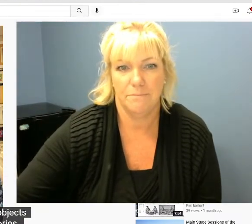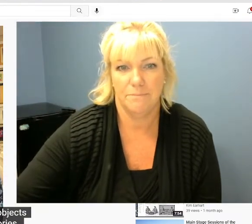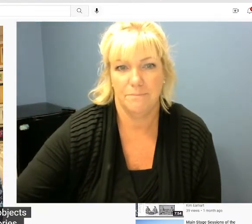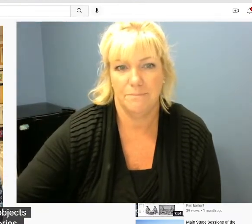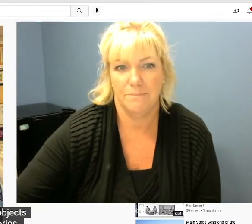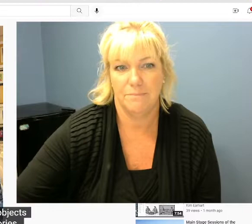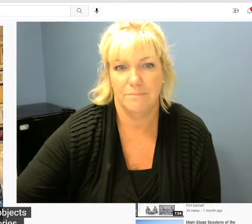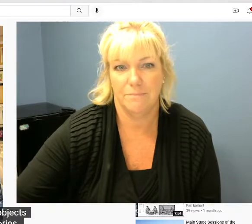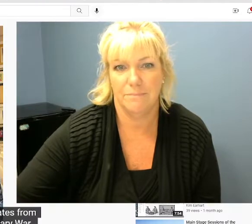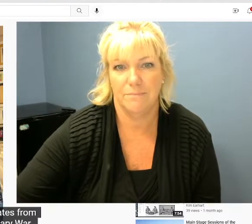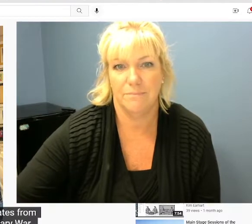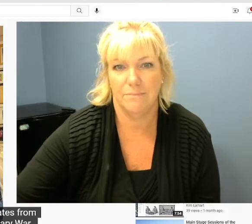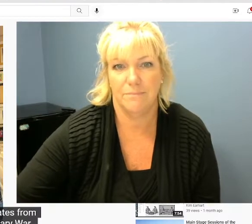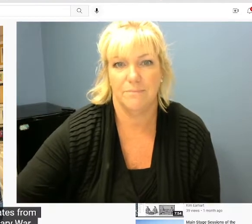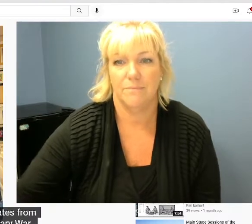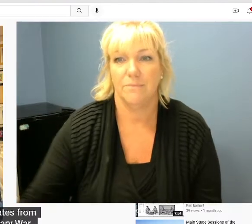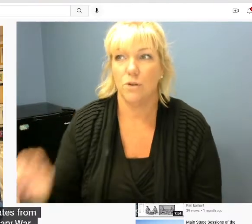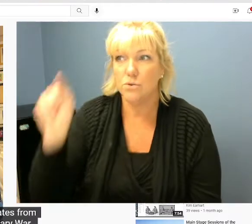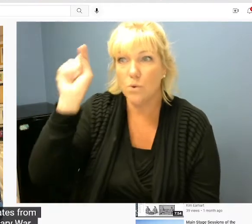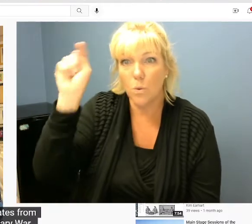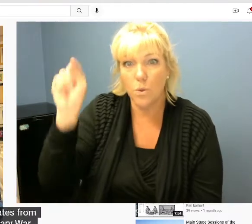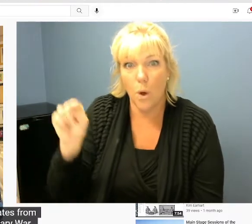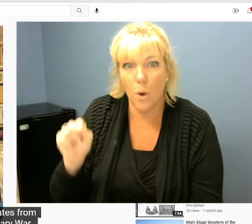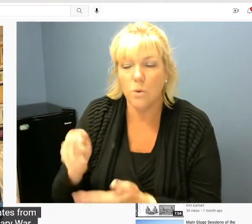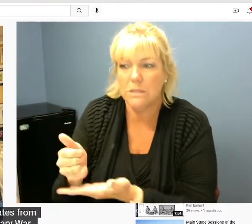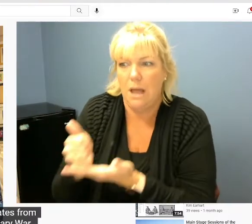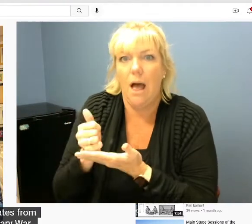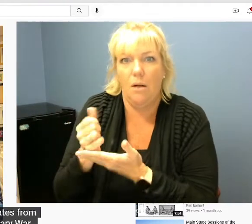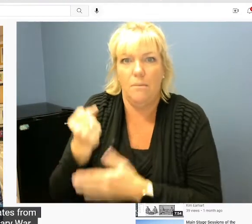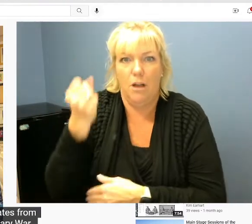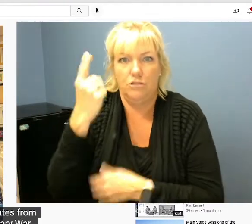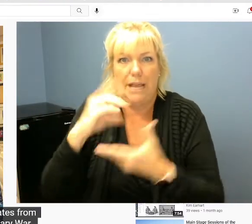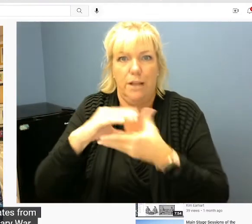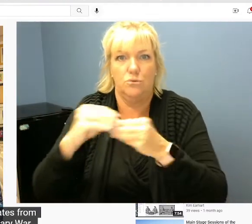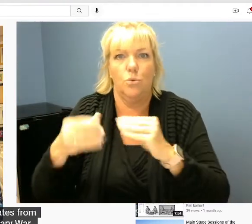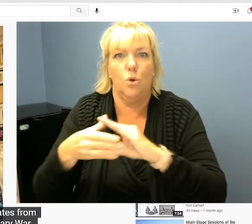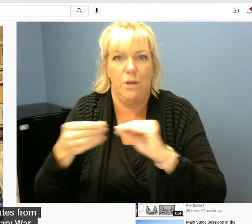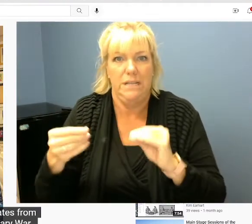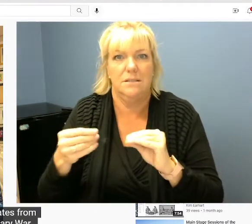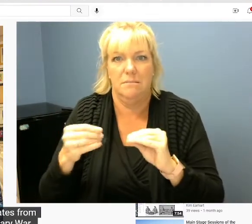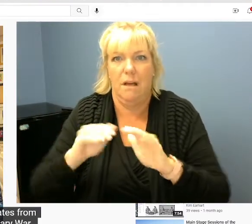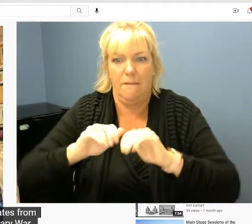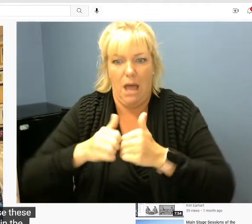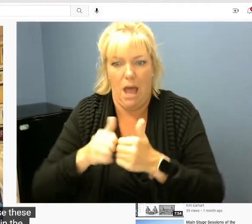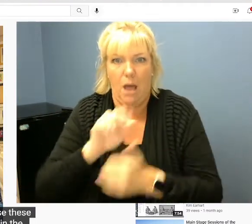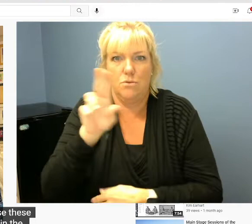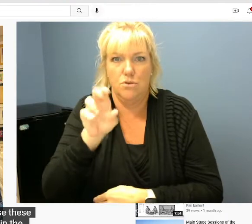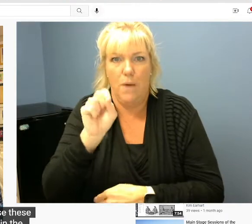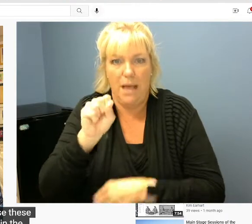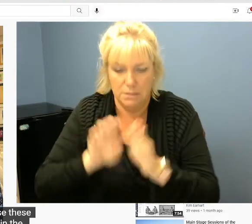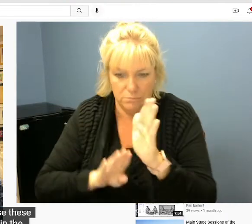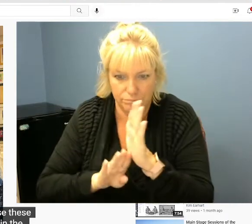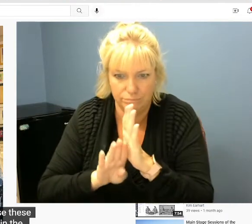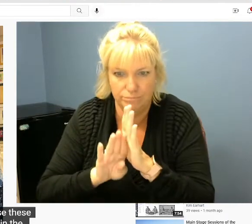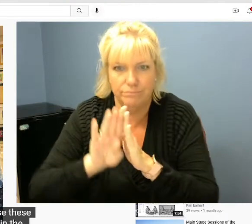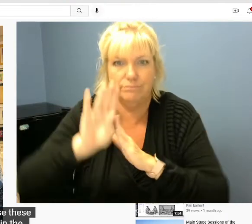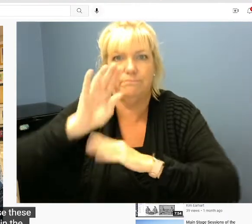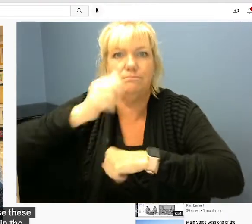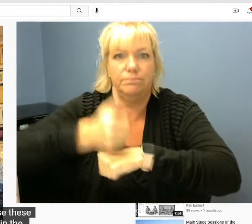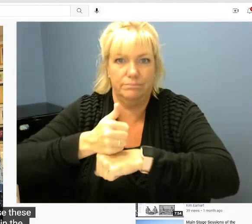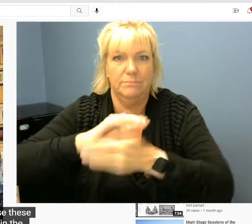section help tell stories about the formation of the United States from the colonial period to the Revolutionary War and its immediate